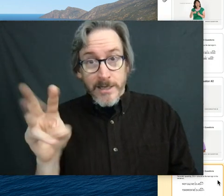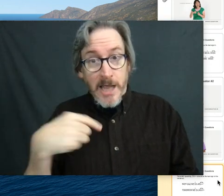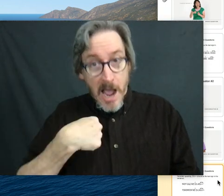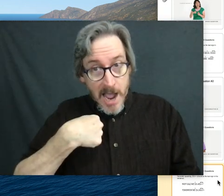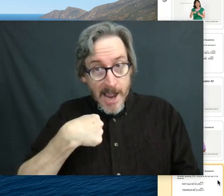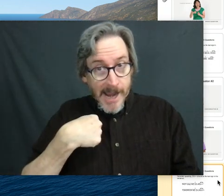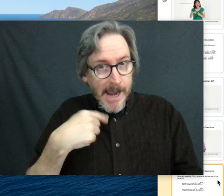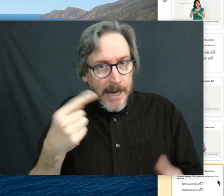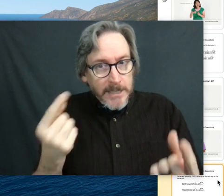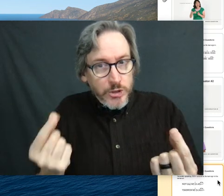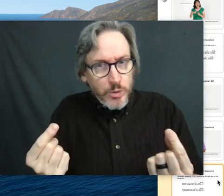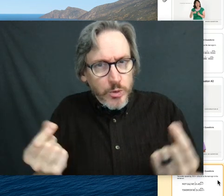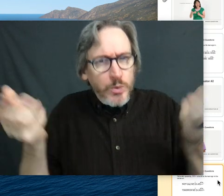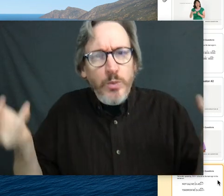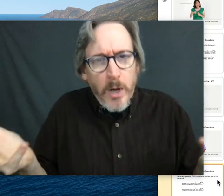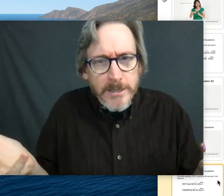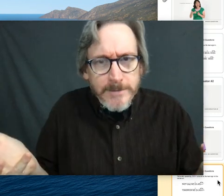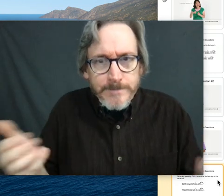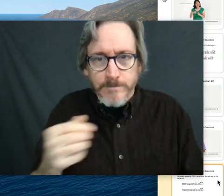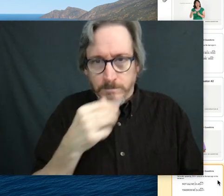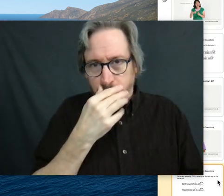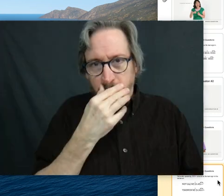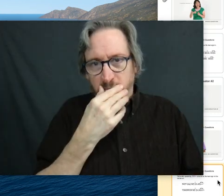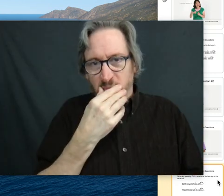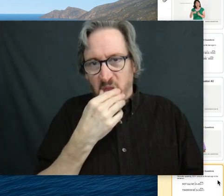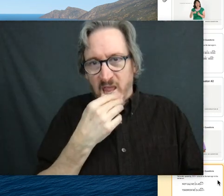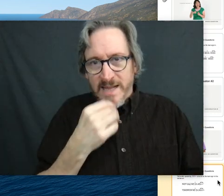Wednesday, I do what?